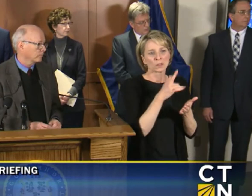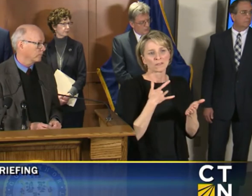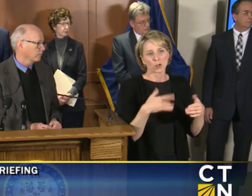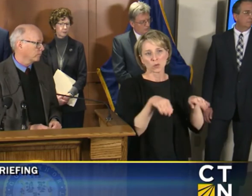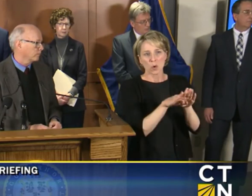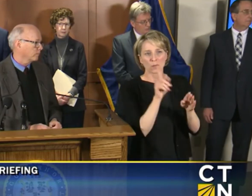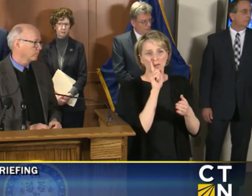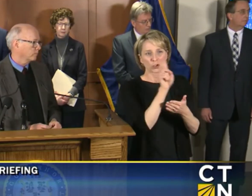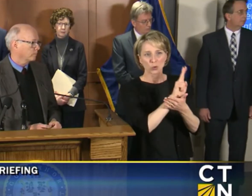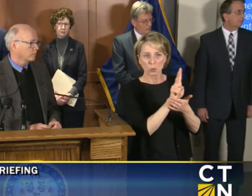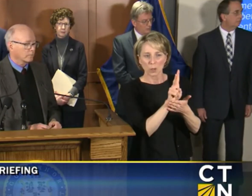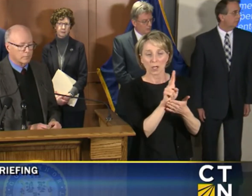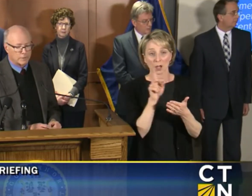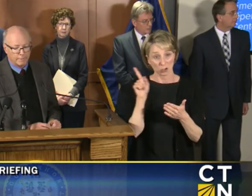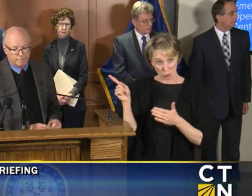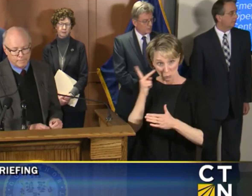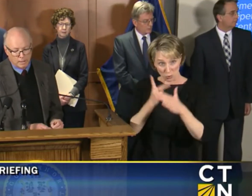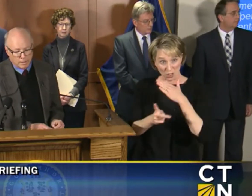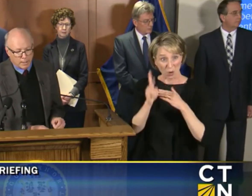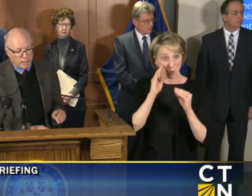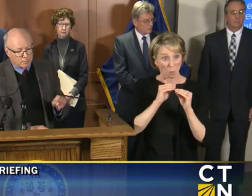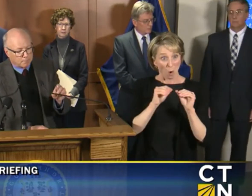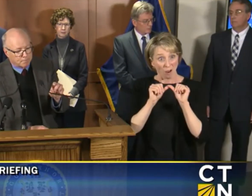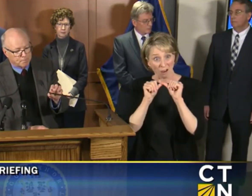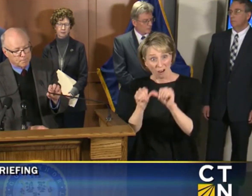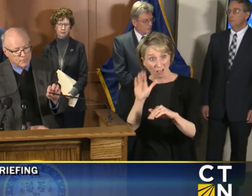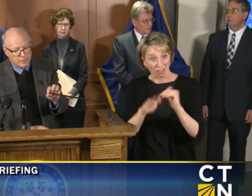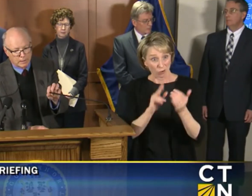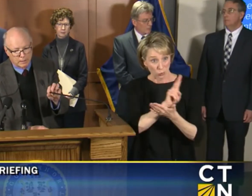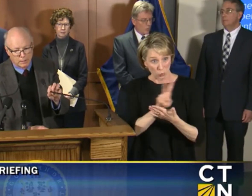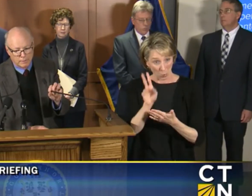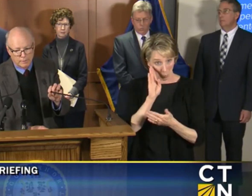be planning for a longer term than that?